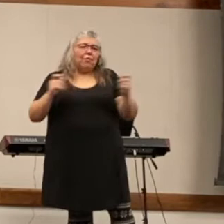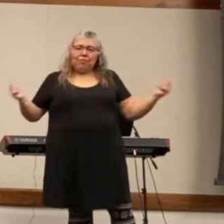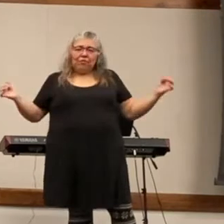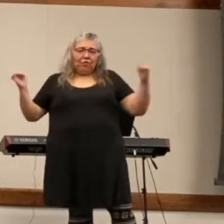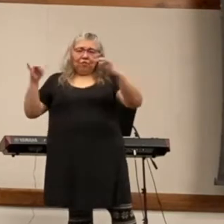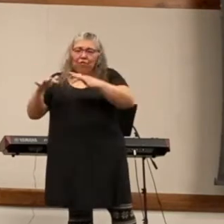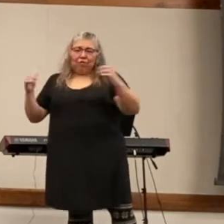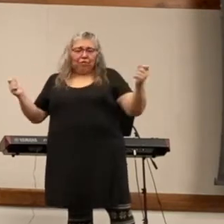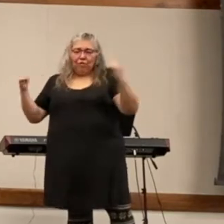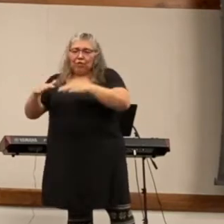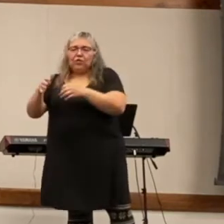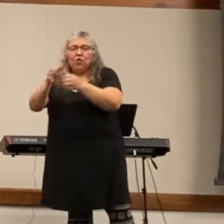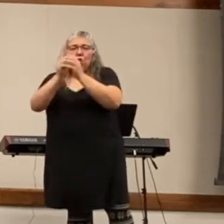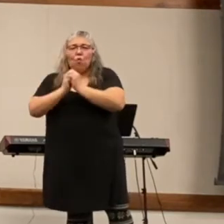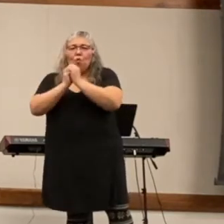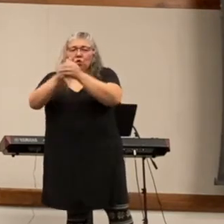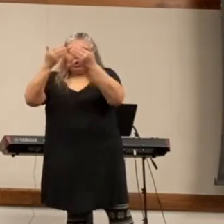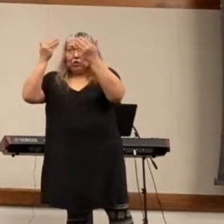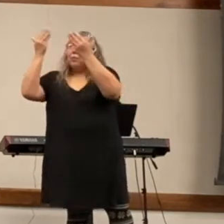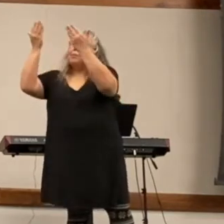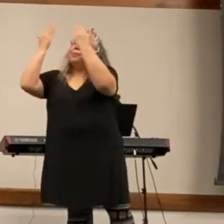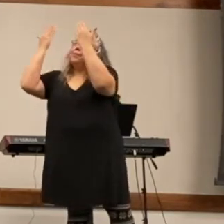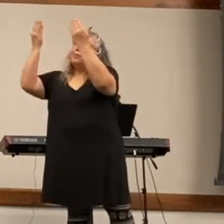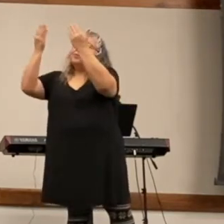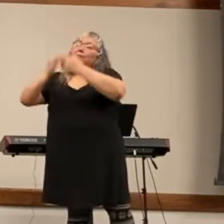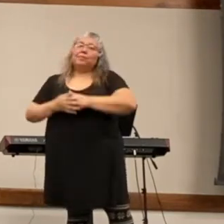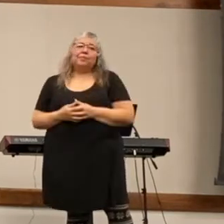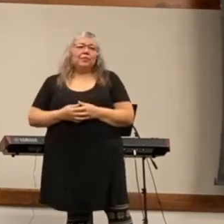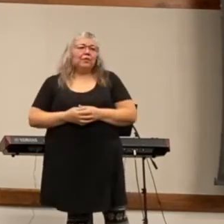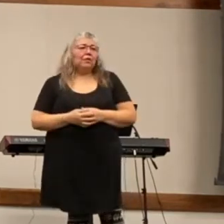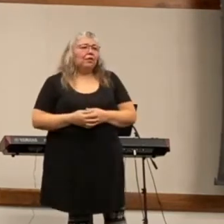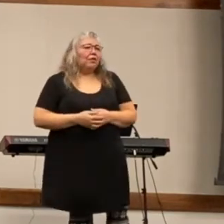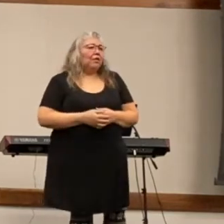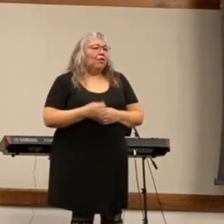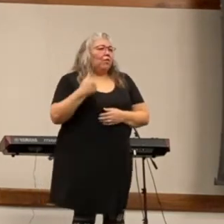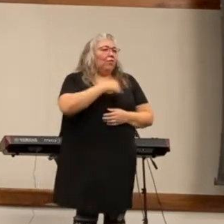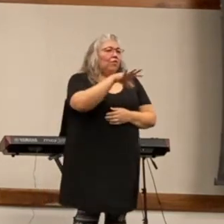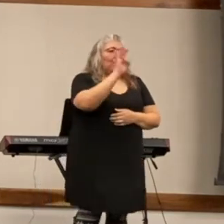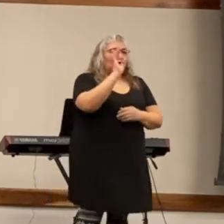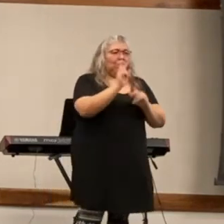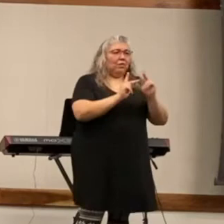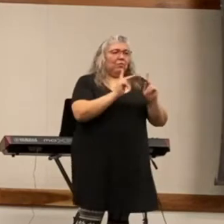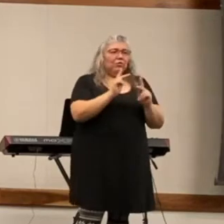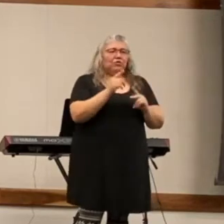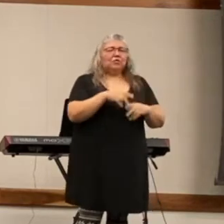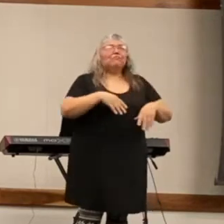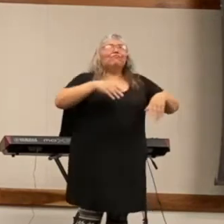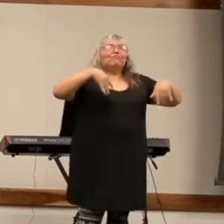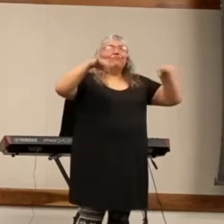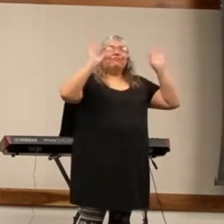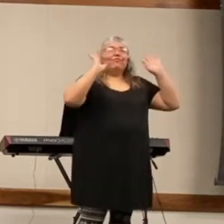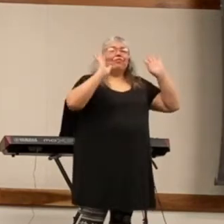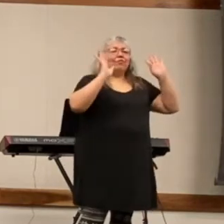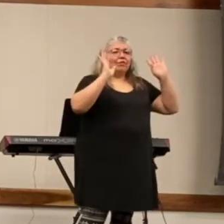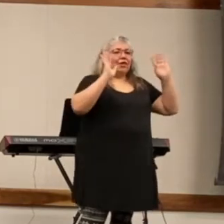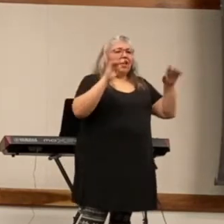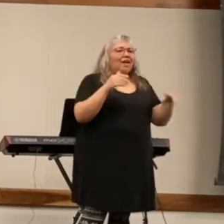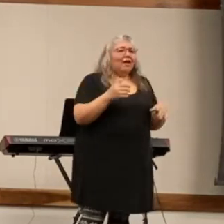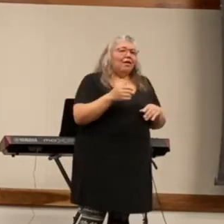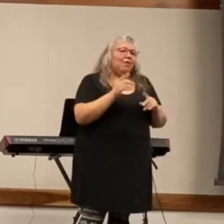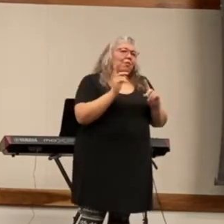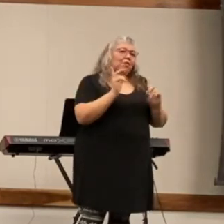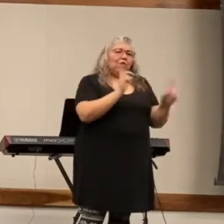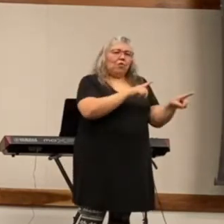together to worship me. And we find folks who've just given up on just going to